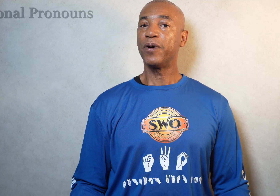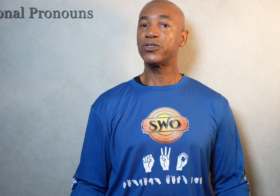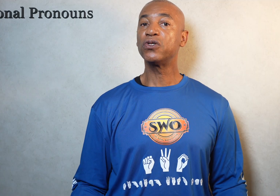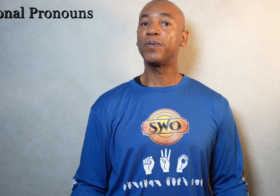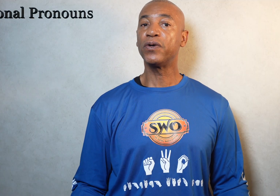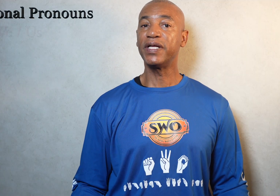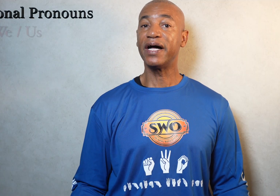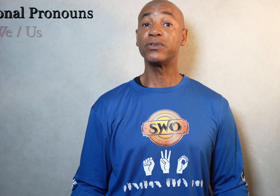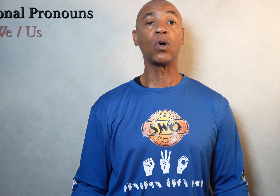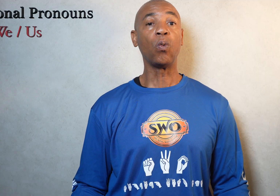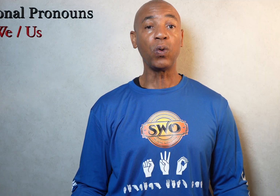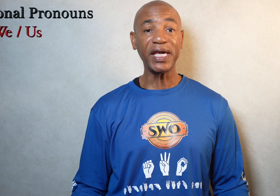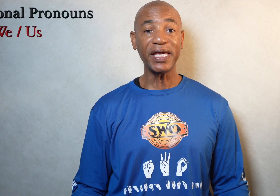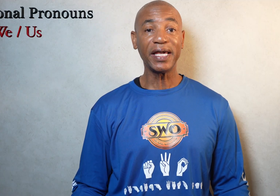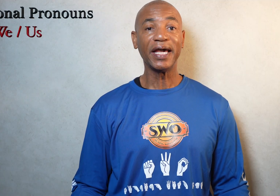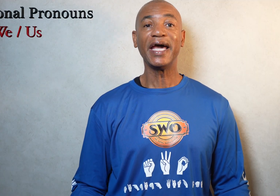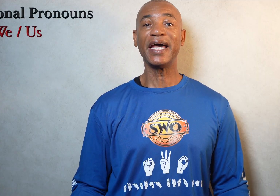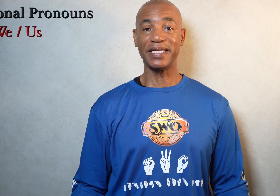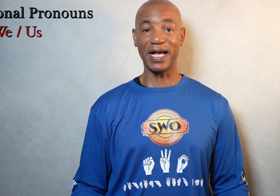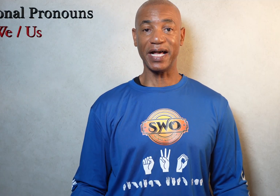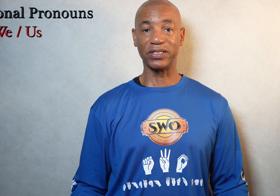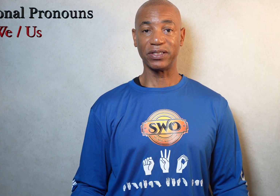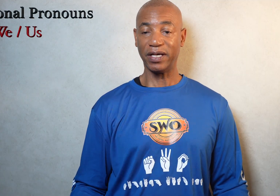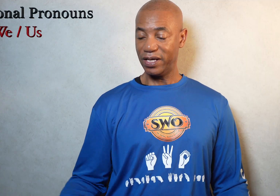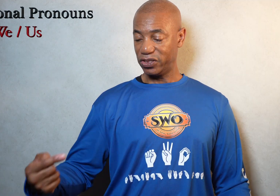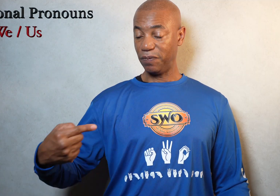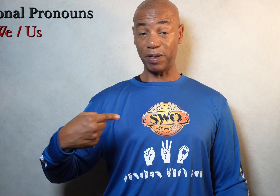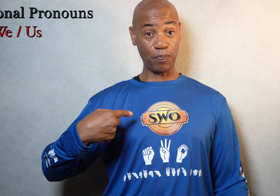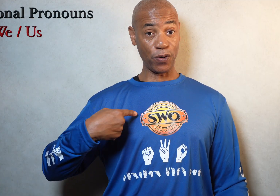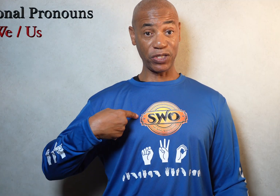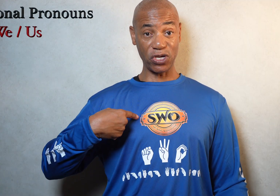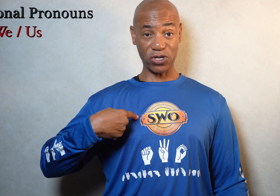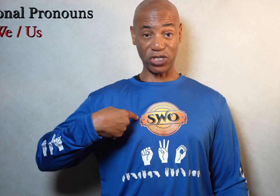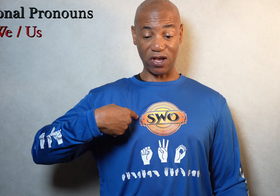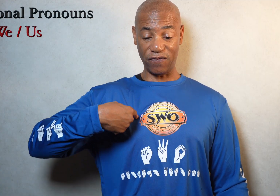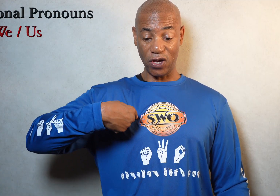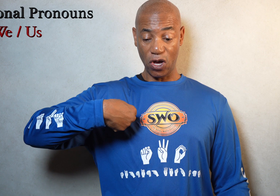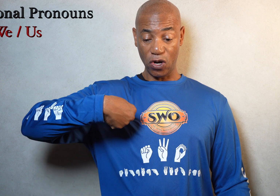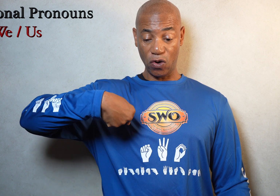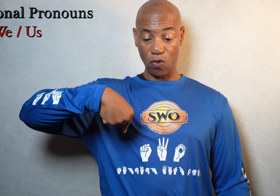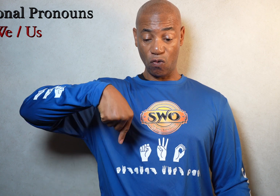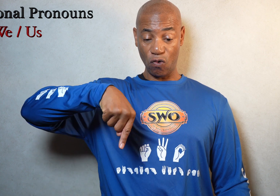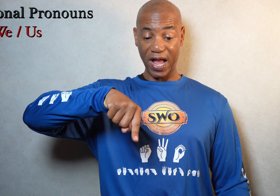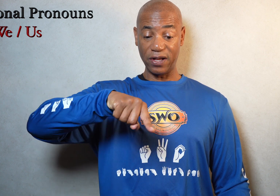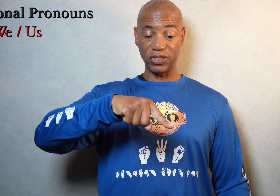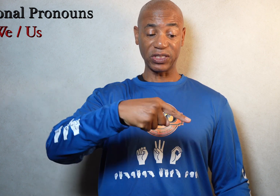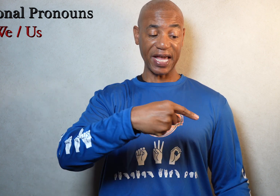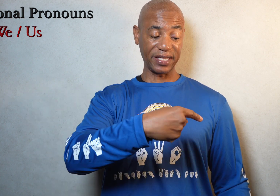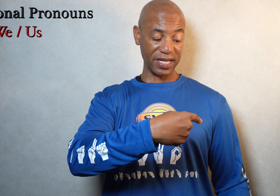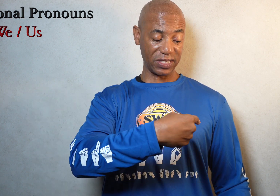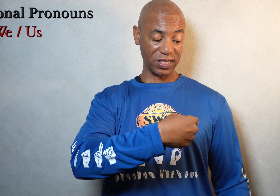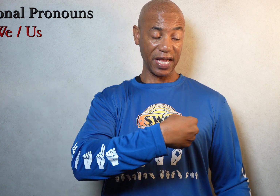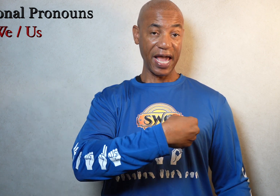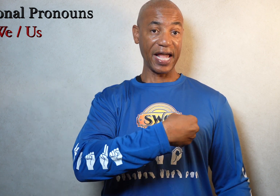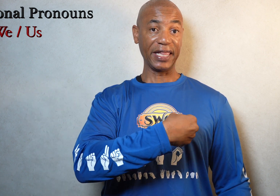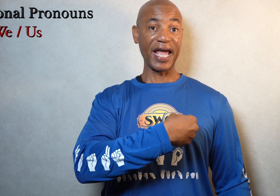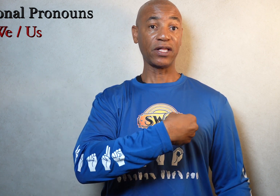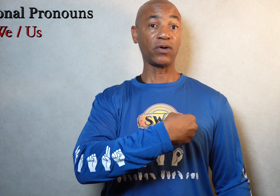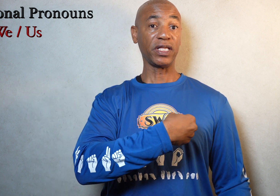Personal pronouns, we and us. Simply point to yourself, go around just like this, and land on the